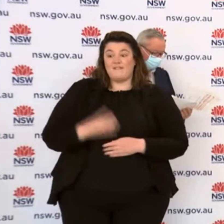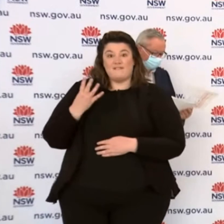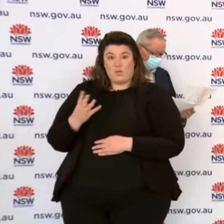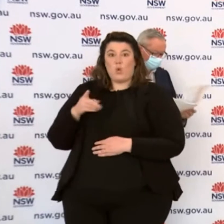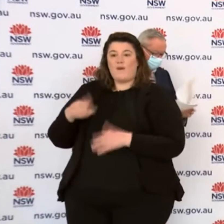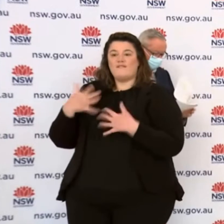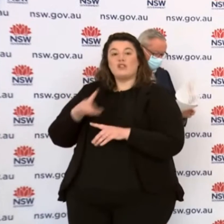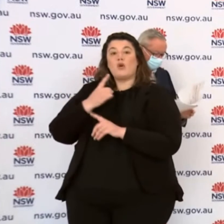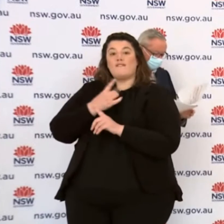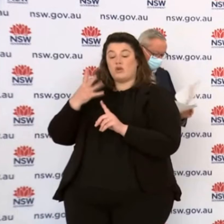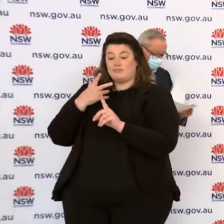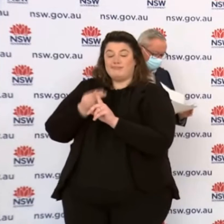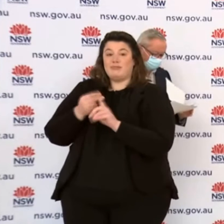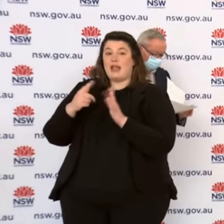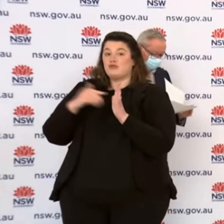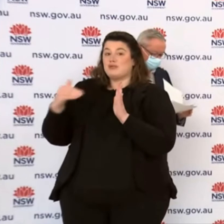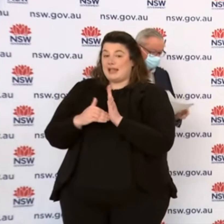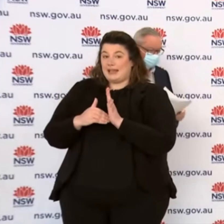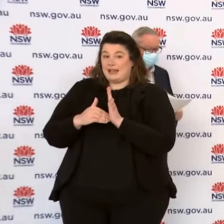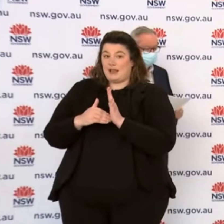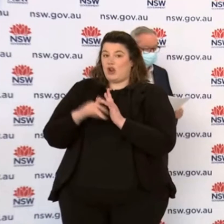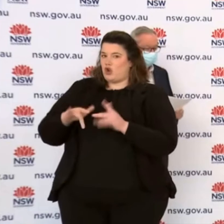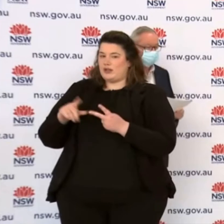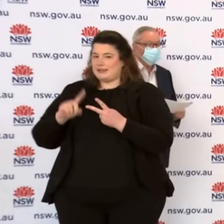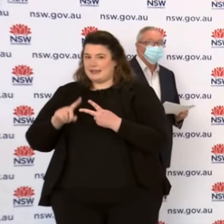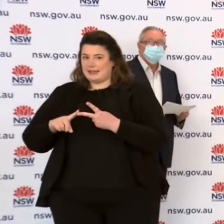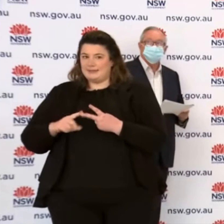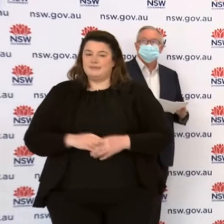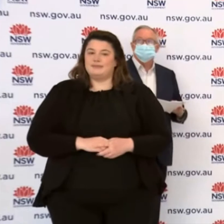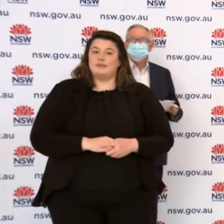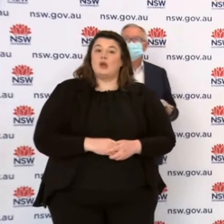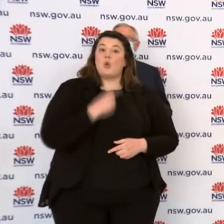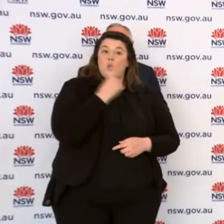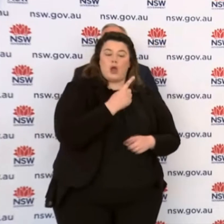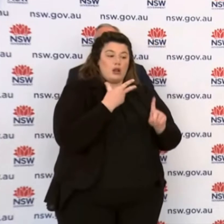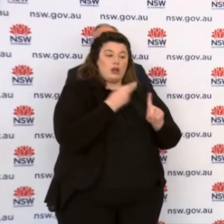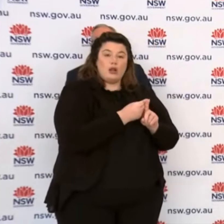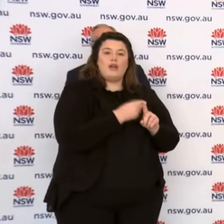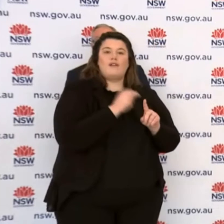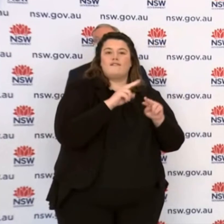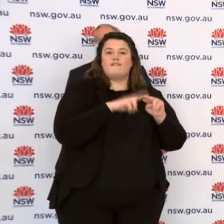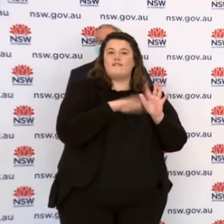dose of AstraZeneca vaccine, and 1 has received the first dose of Pfizer vaccine.